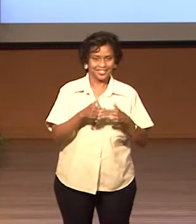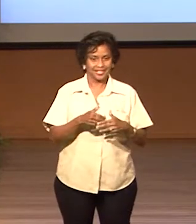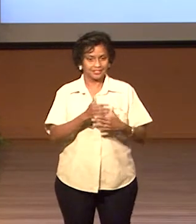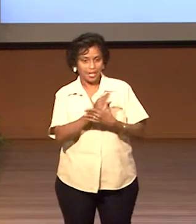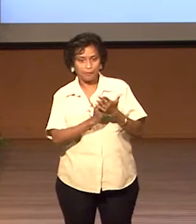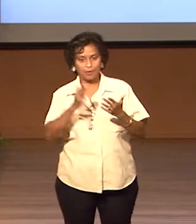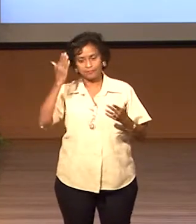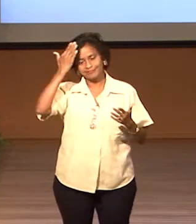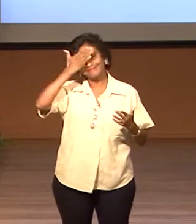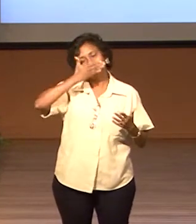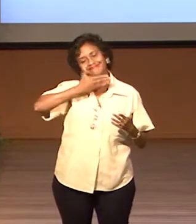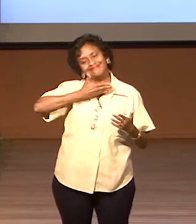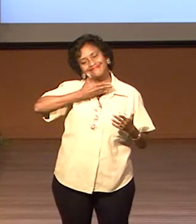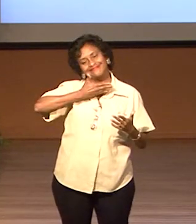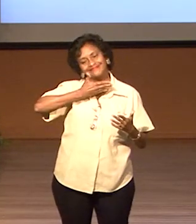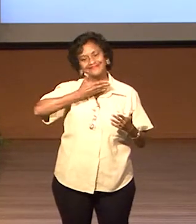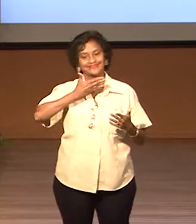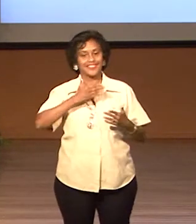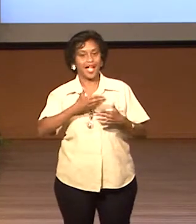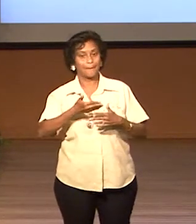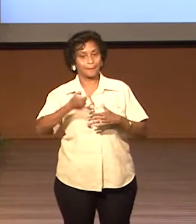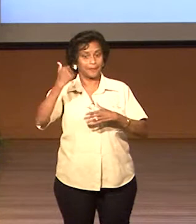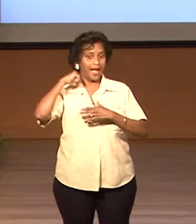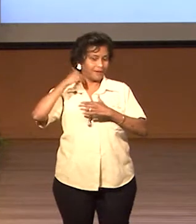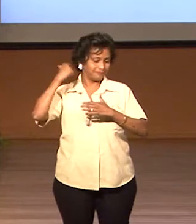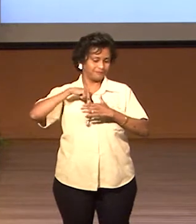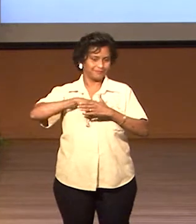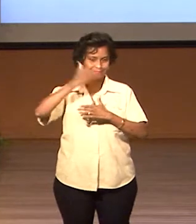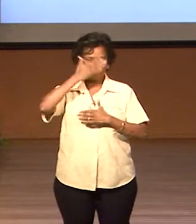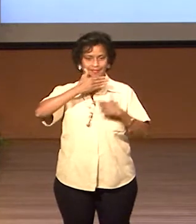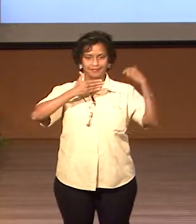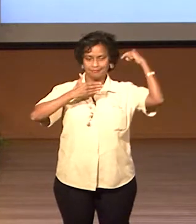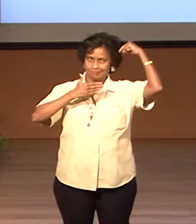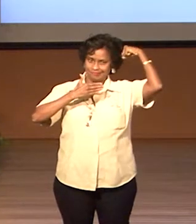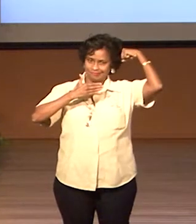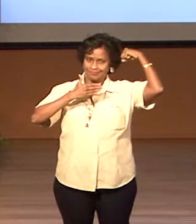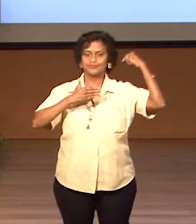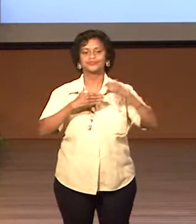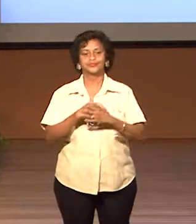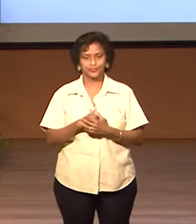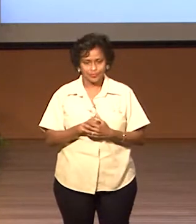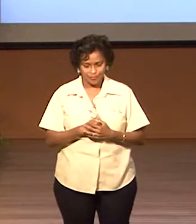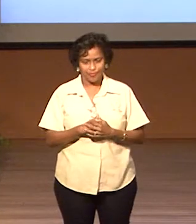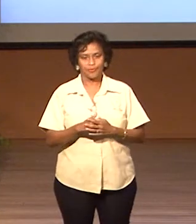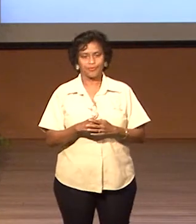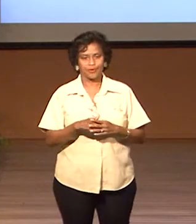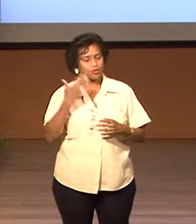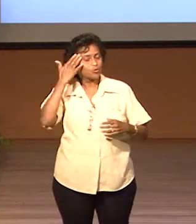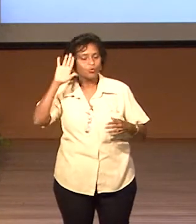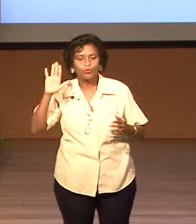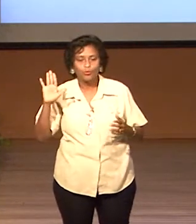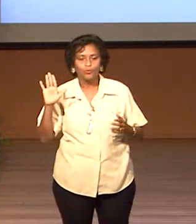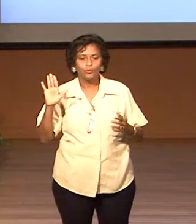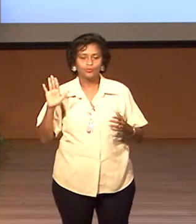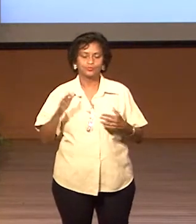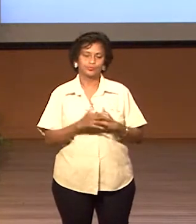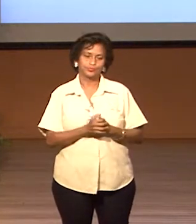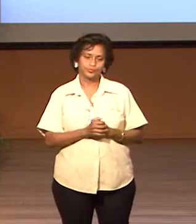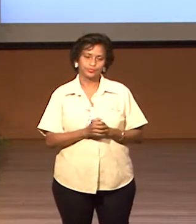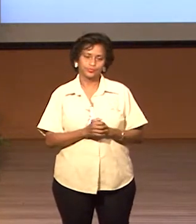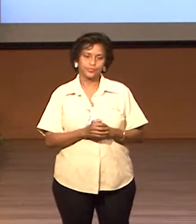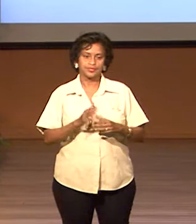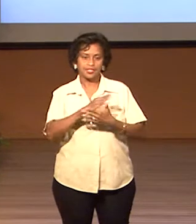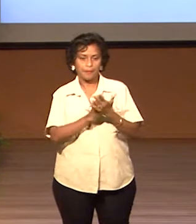underlying mental health problems. And they describe those 4 kinds of humor: the affiliative kind, where you share